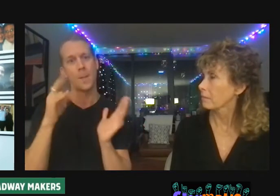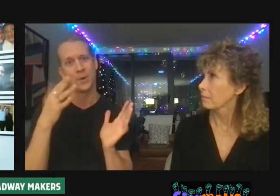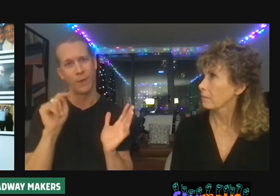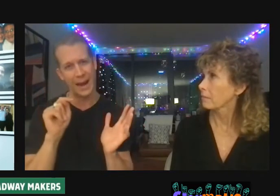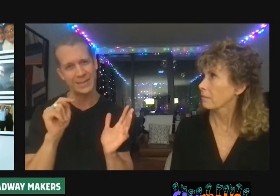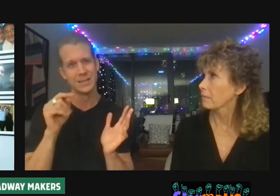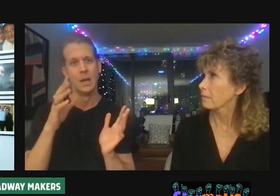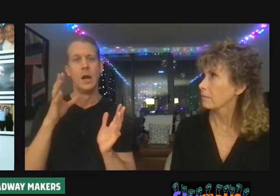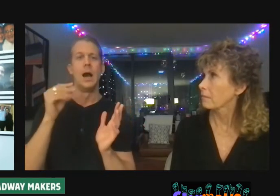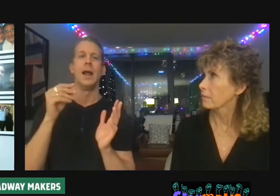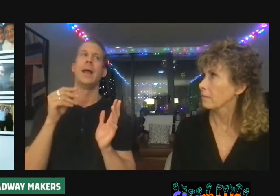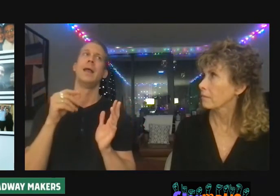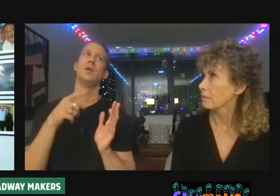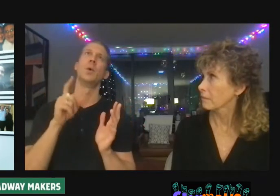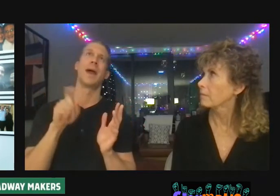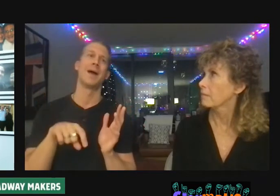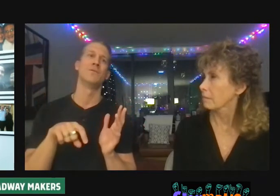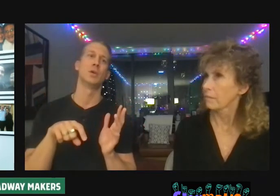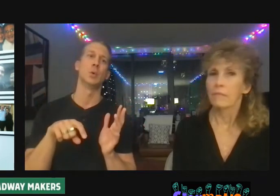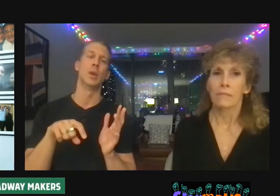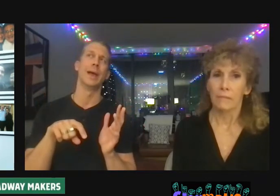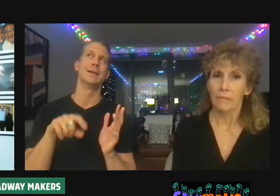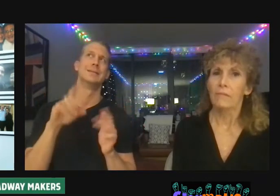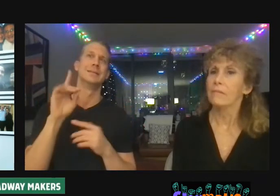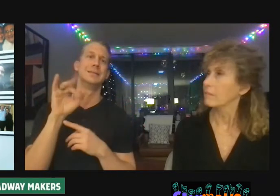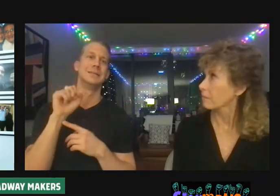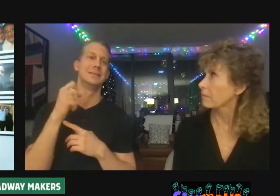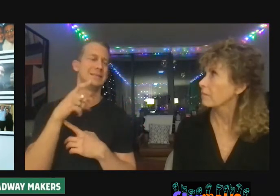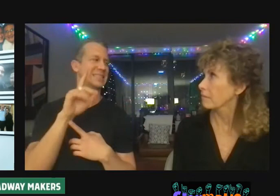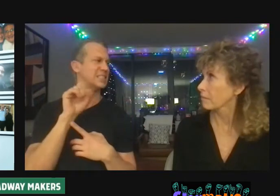and the copyright, and you would have to